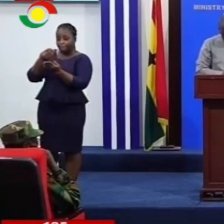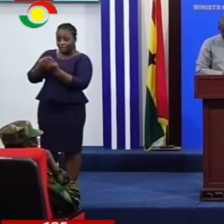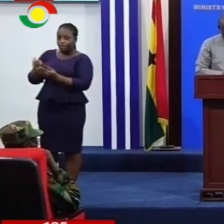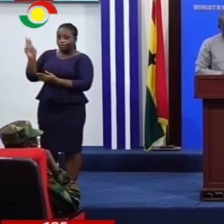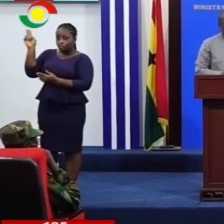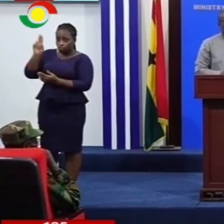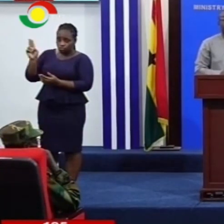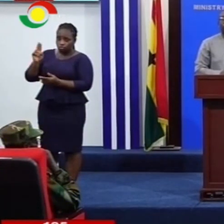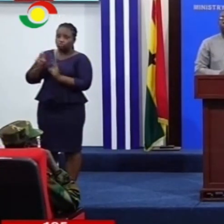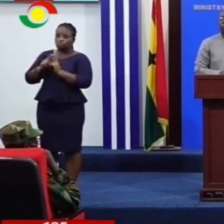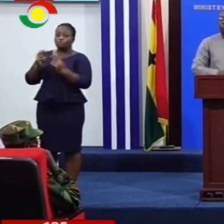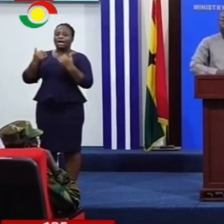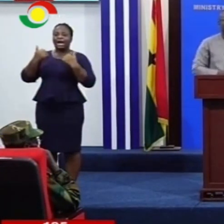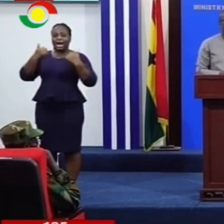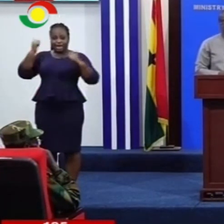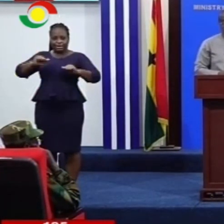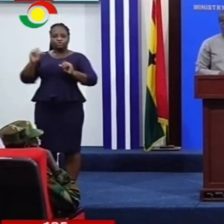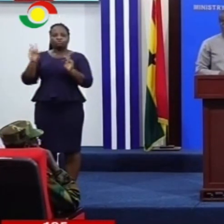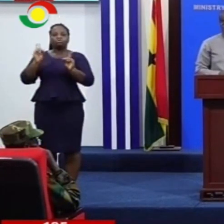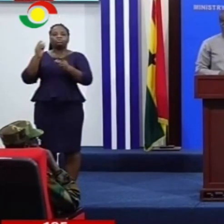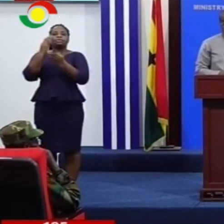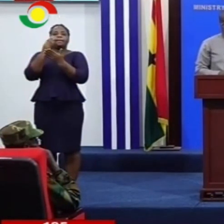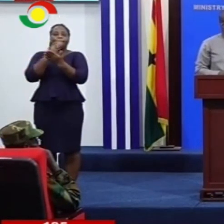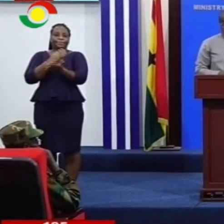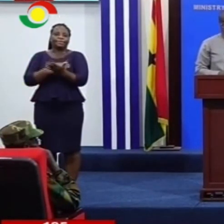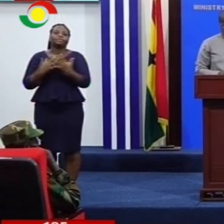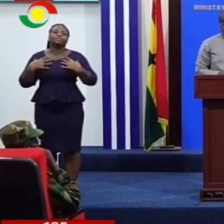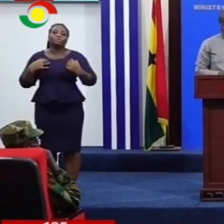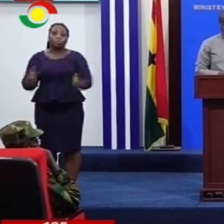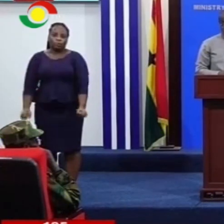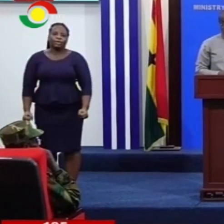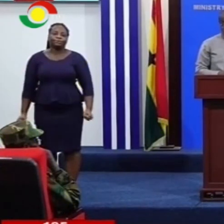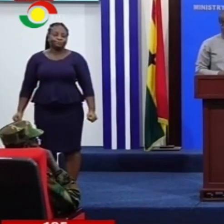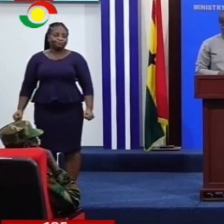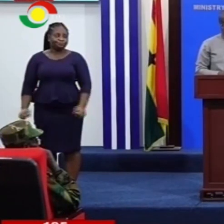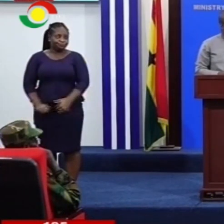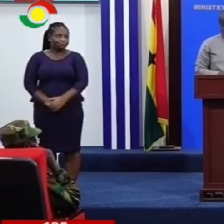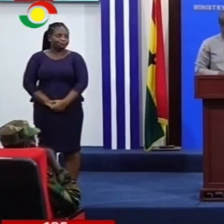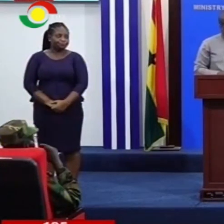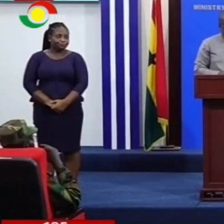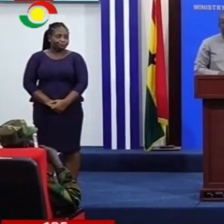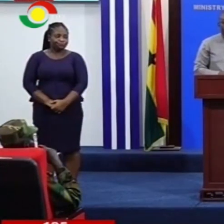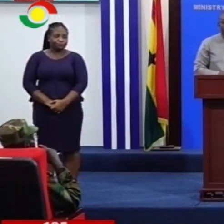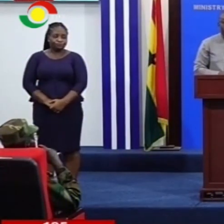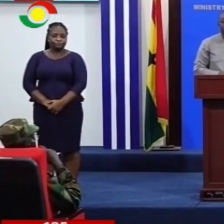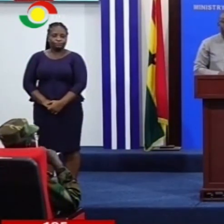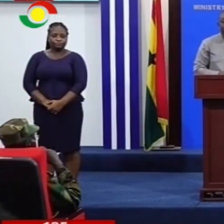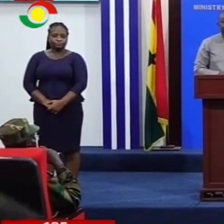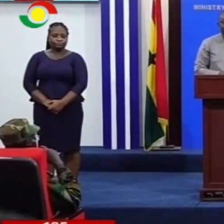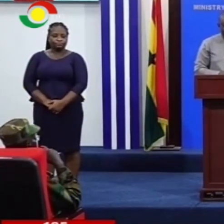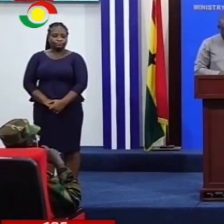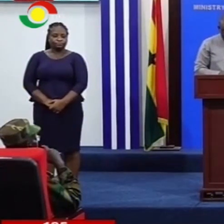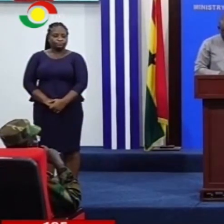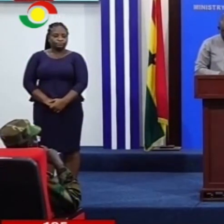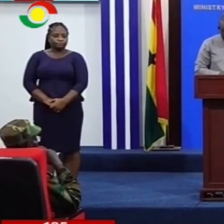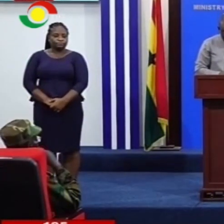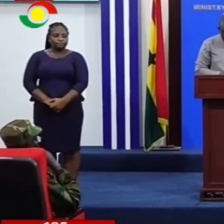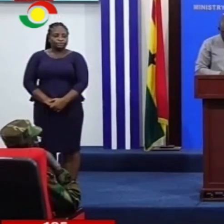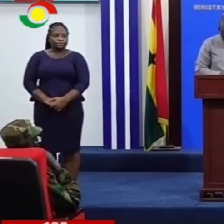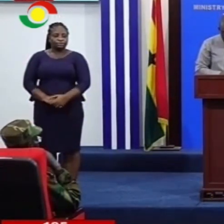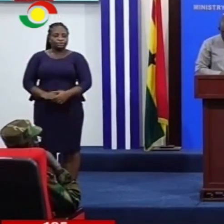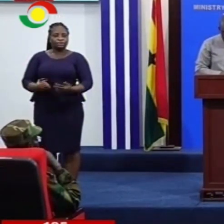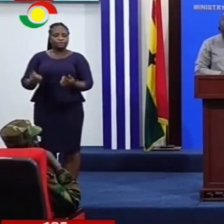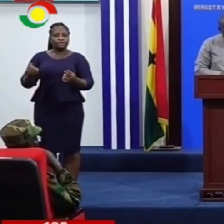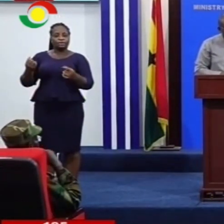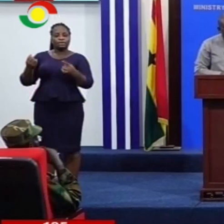aye budgeting accountability. Ye exam on me da se. Honorable Minister Yedawase, colleagues, we're going to wrap up